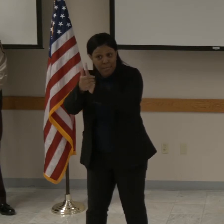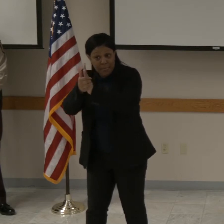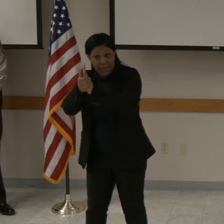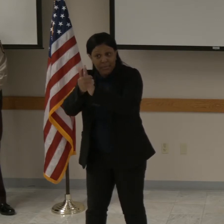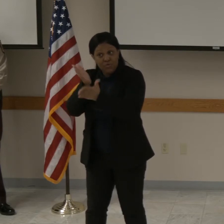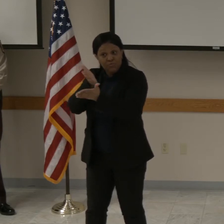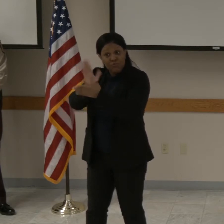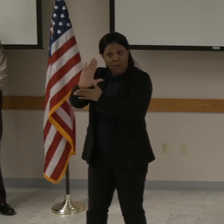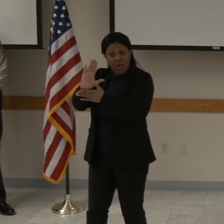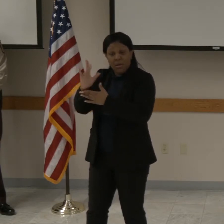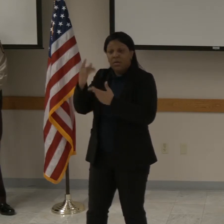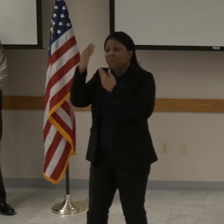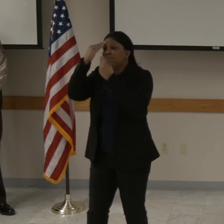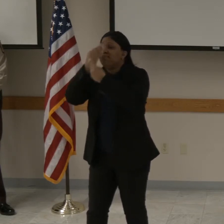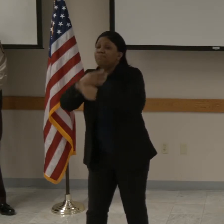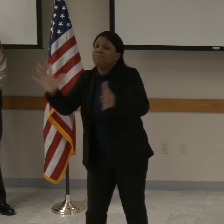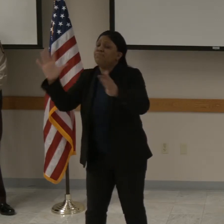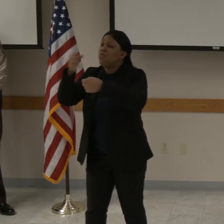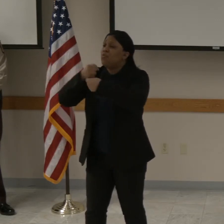either or for us in that case.